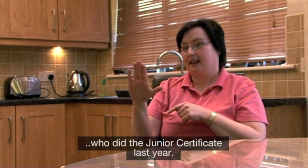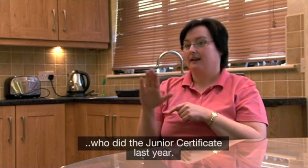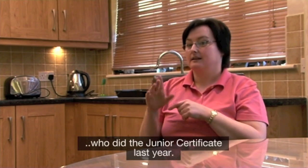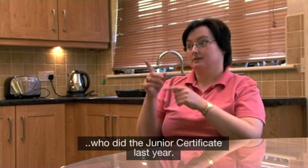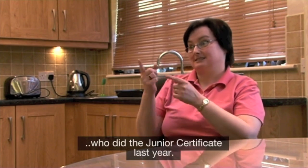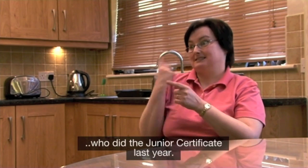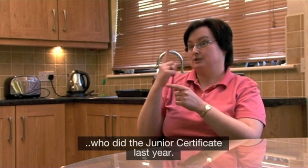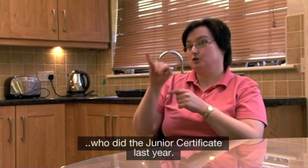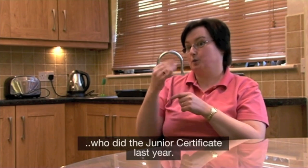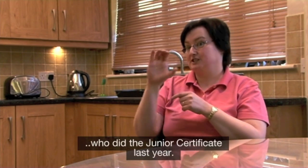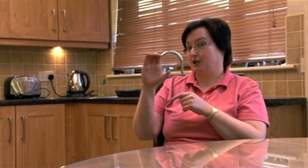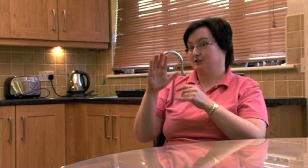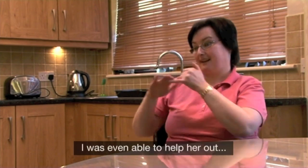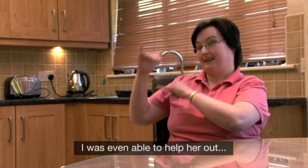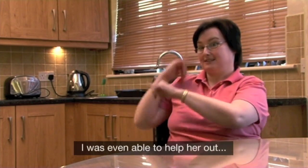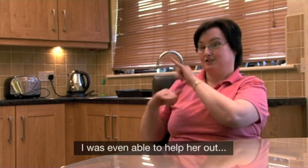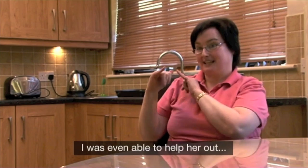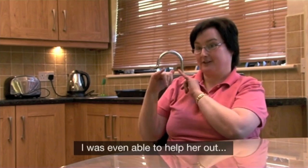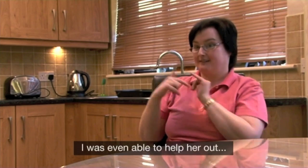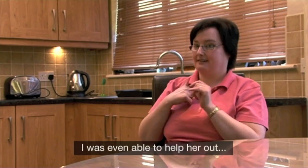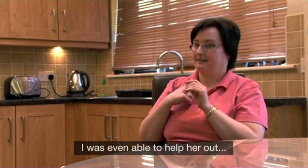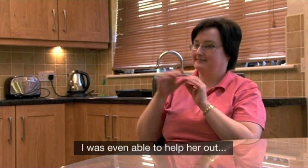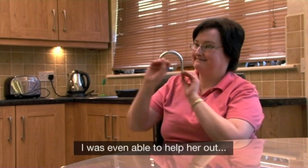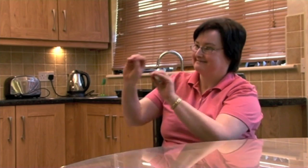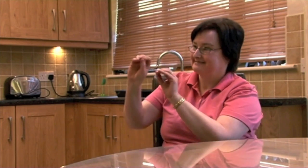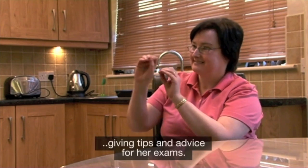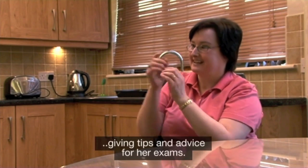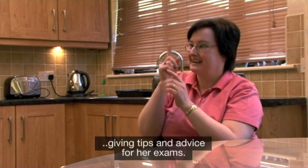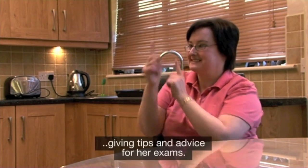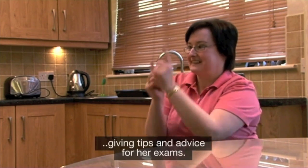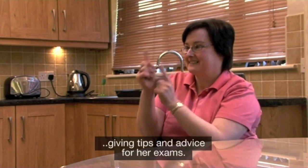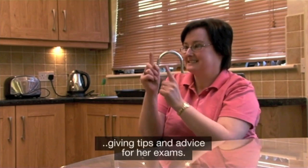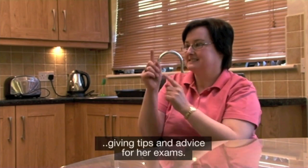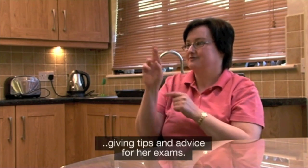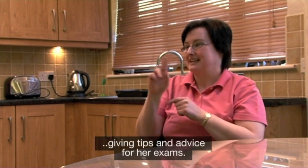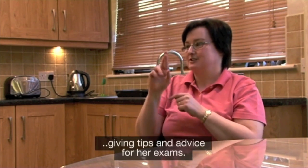year. I was even able to help her out, giving tips and advice for her exams.